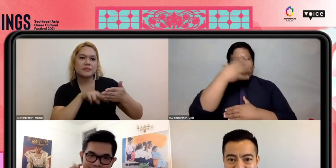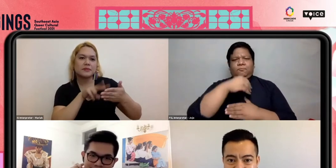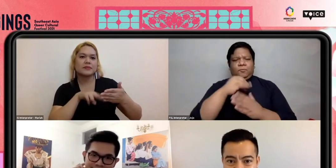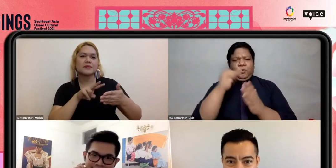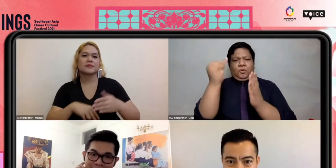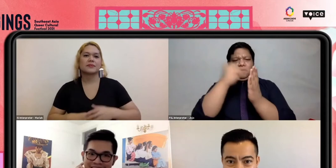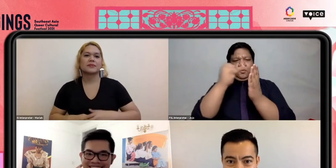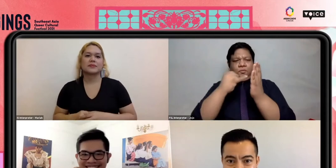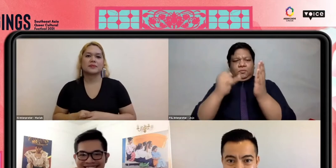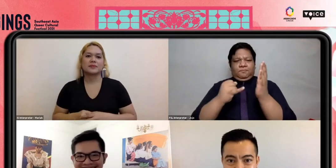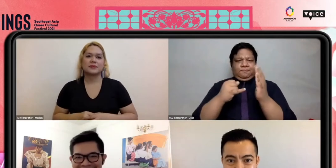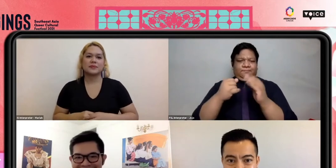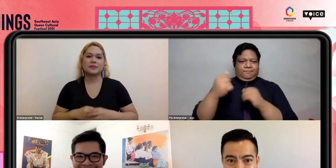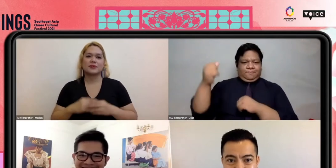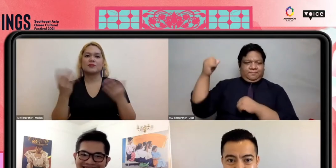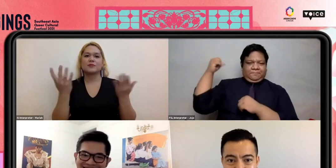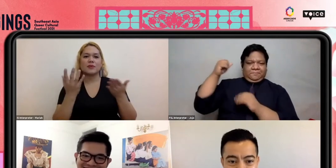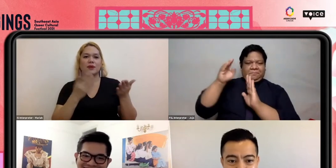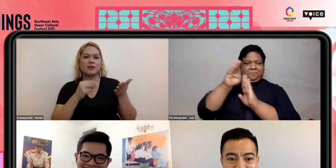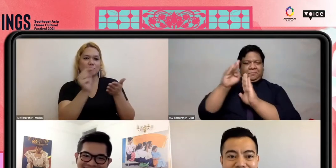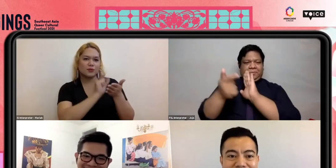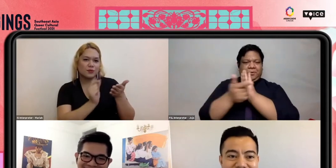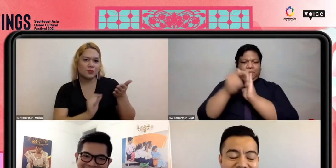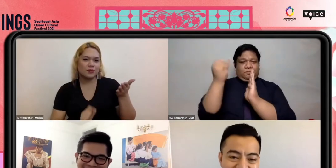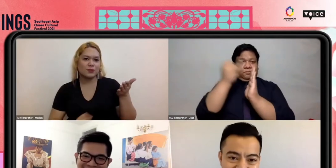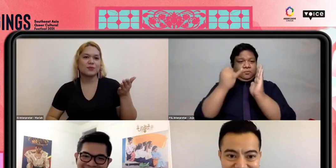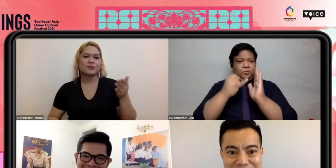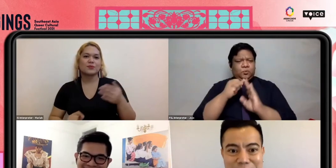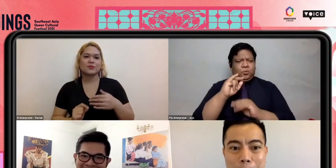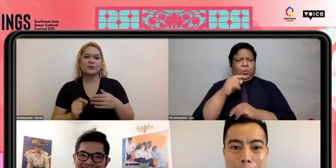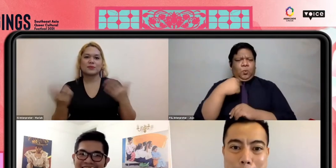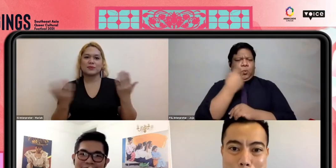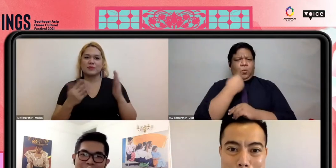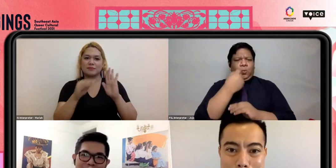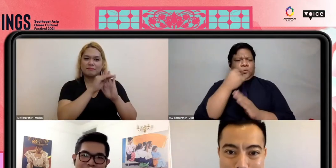background. can you tell us who the artist is?